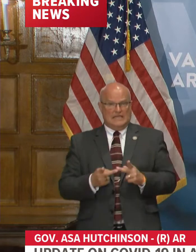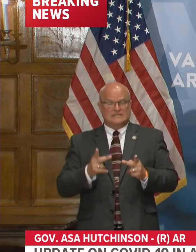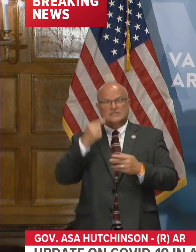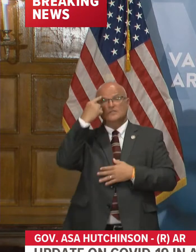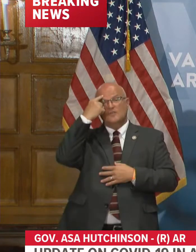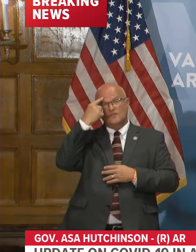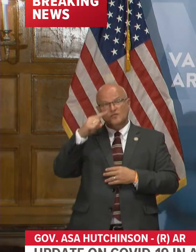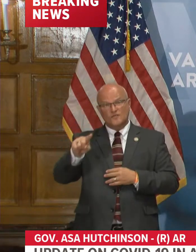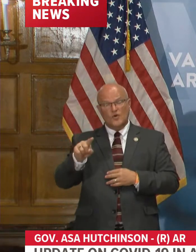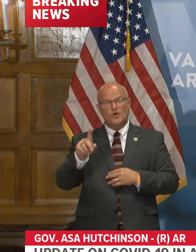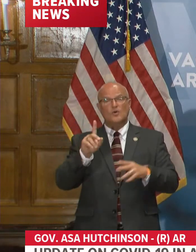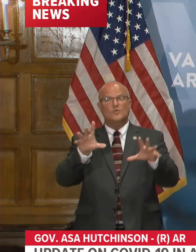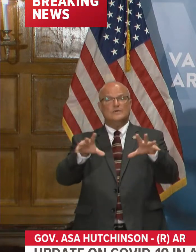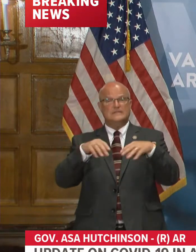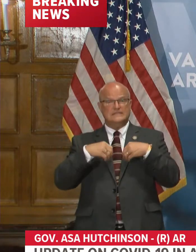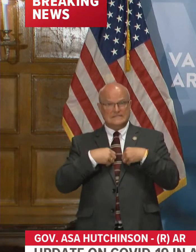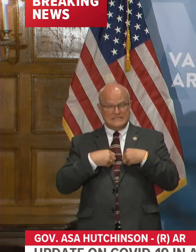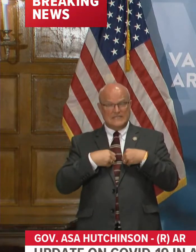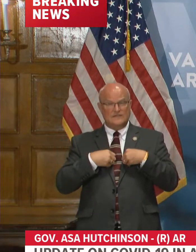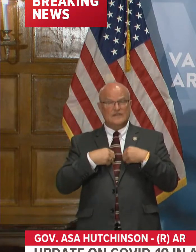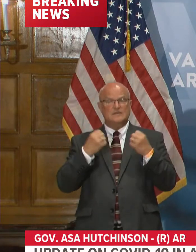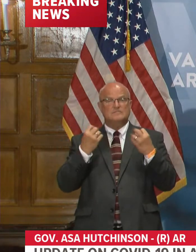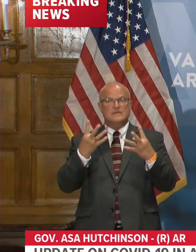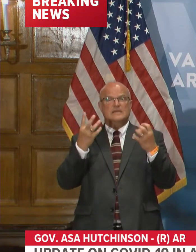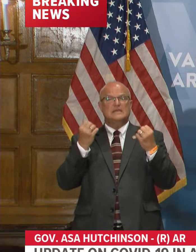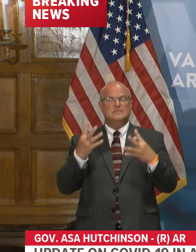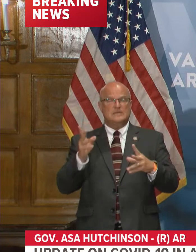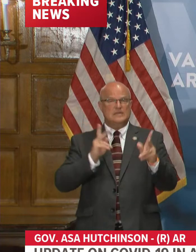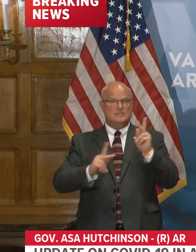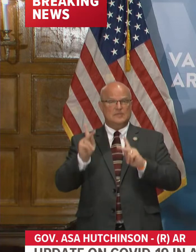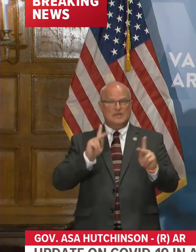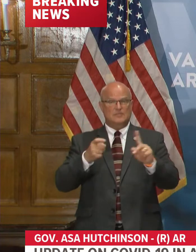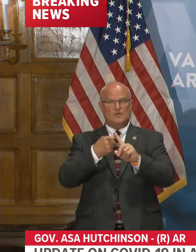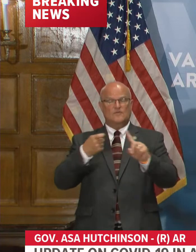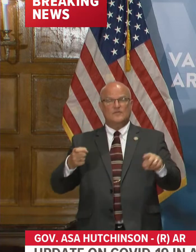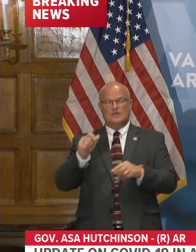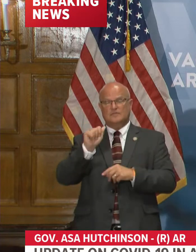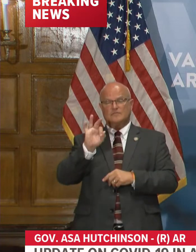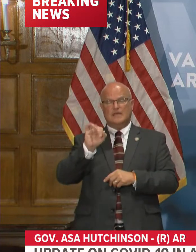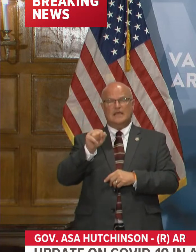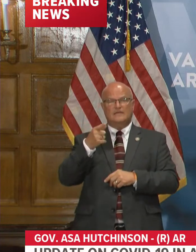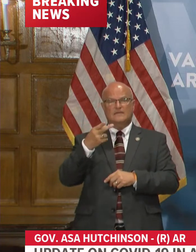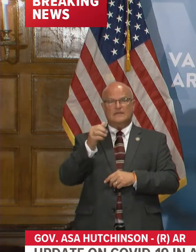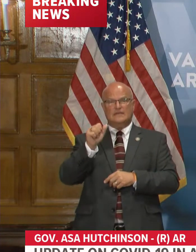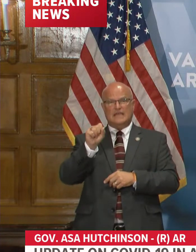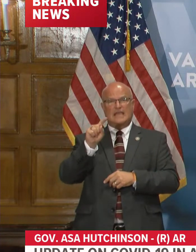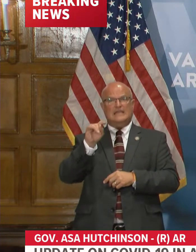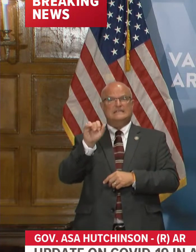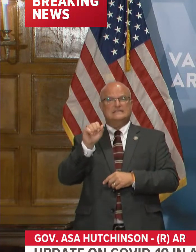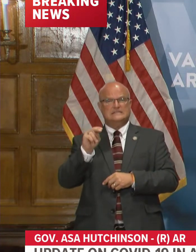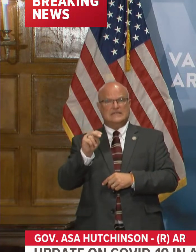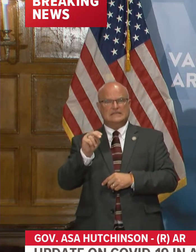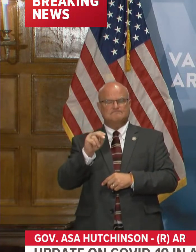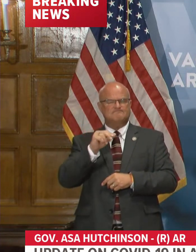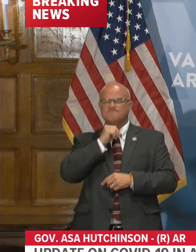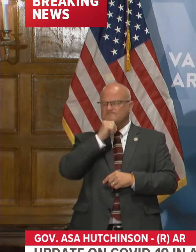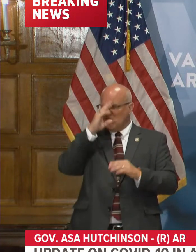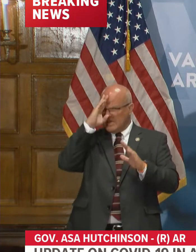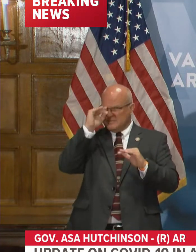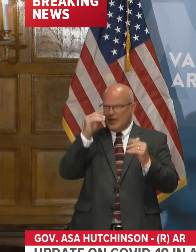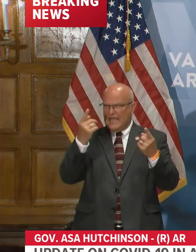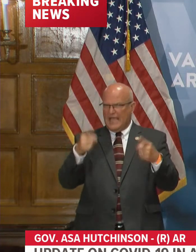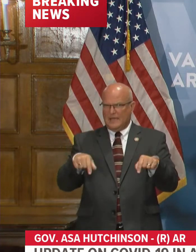installations for receiving large numbers of Afghan refugees, so I don't anticipate that